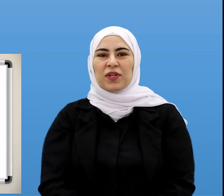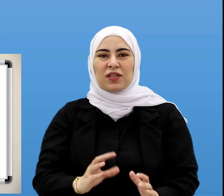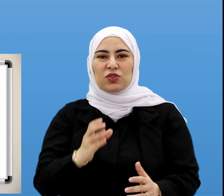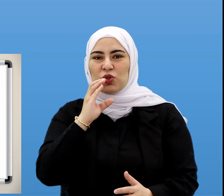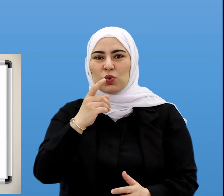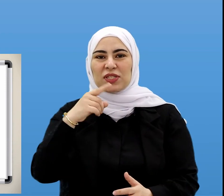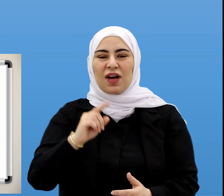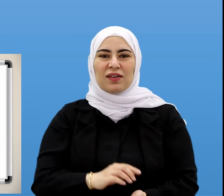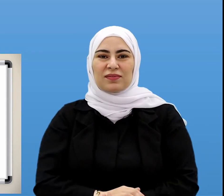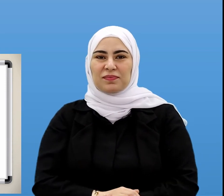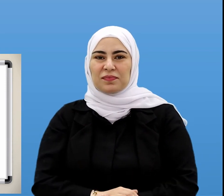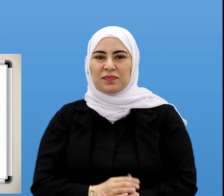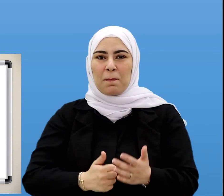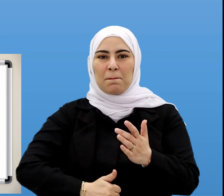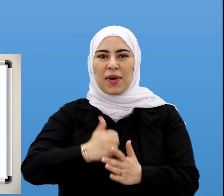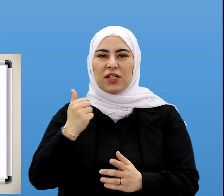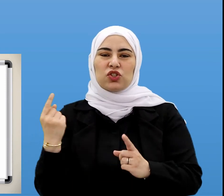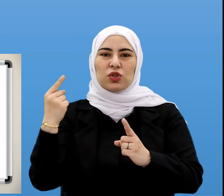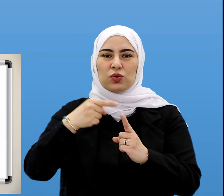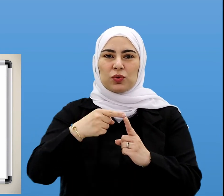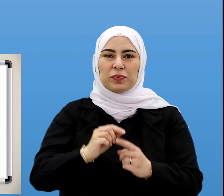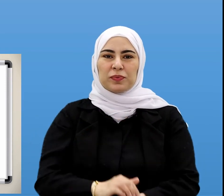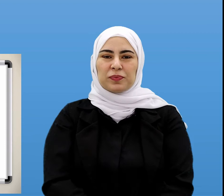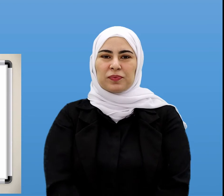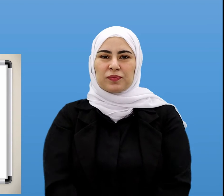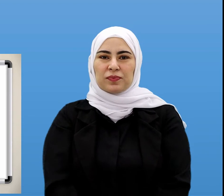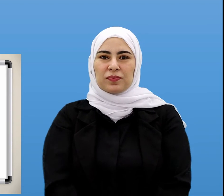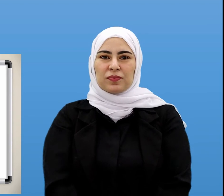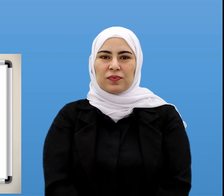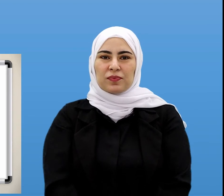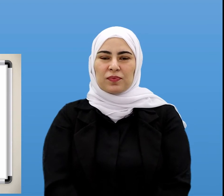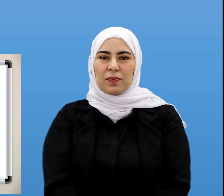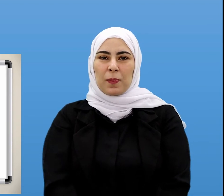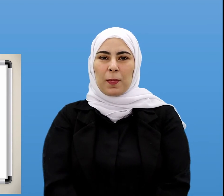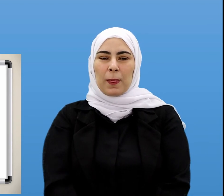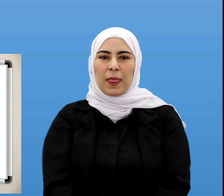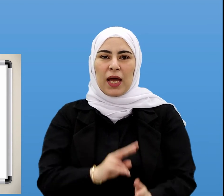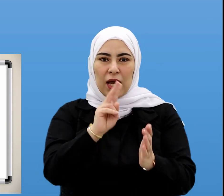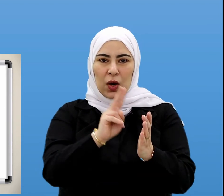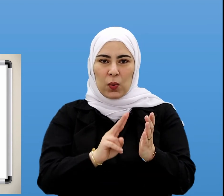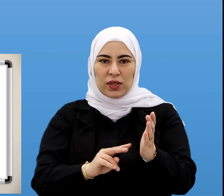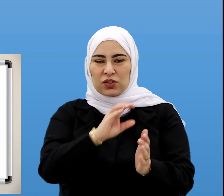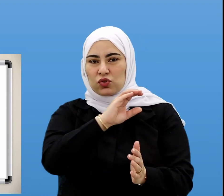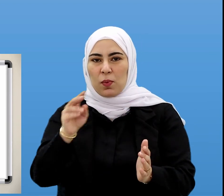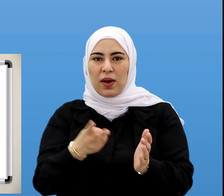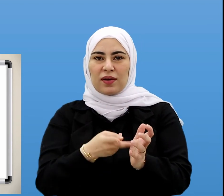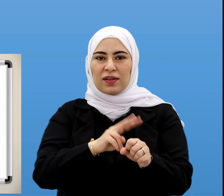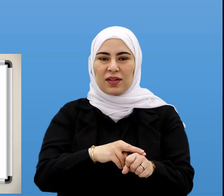The correct answer is managed to. I'll read the sentence again. I'm so glad you managed to get some